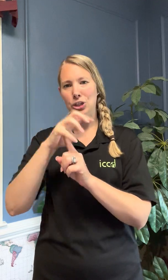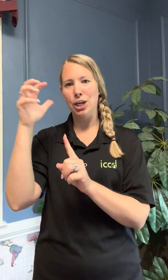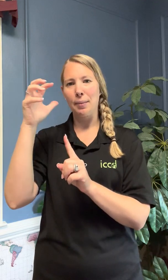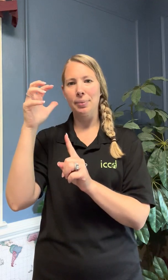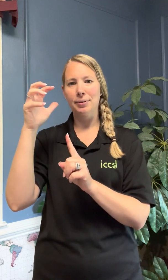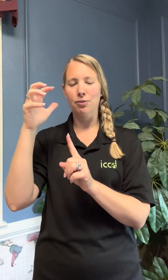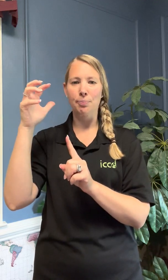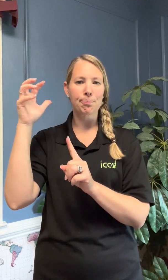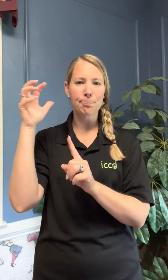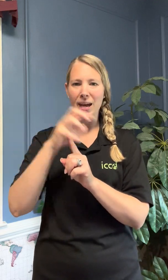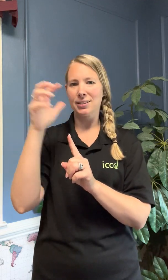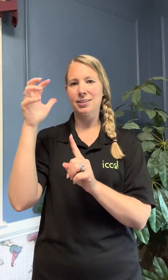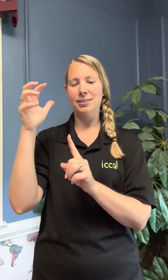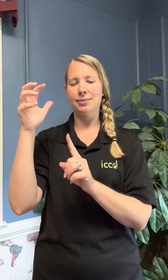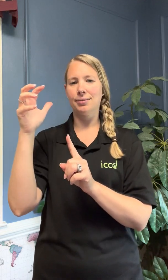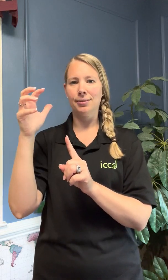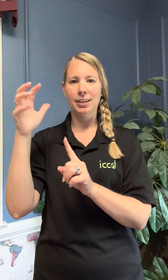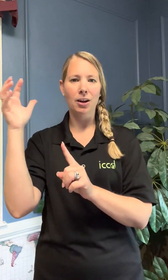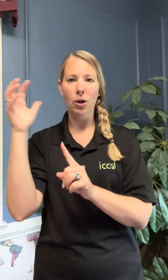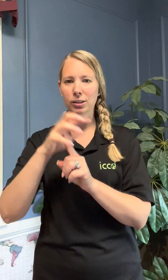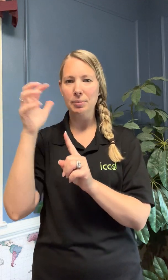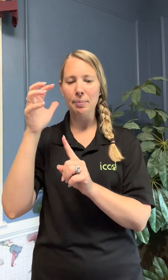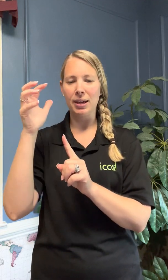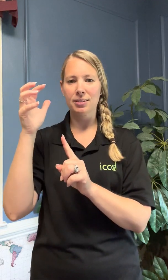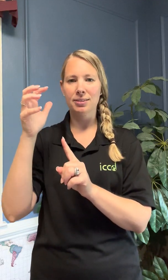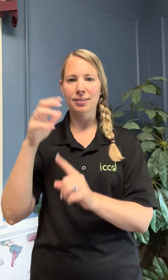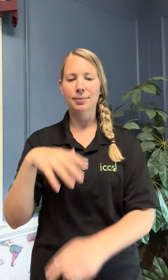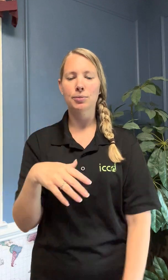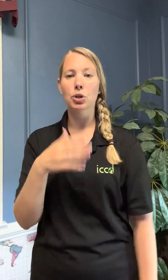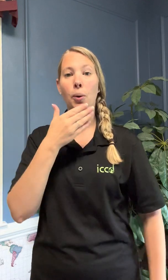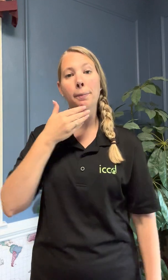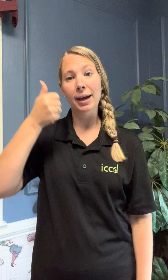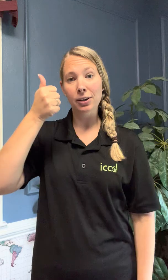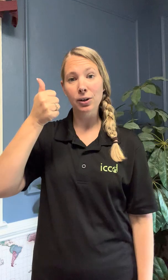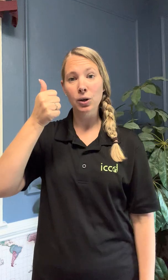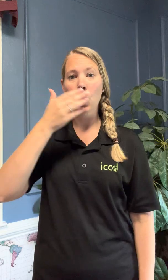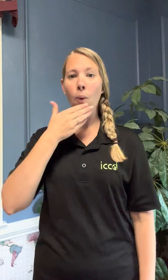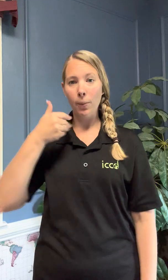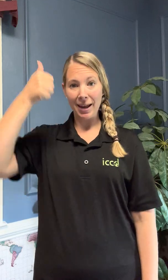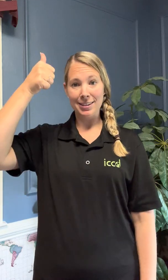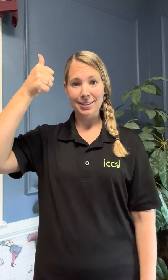champ, for best, ultimate best. So better or best.